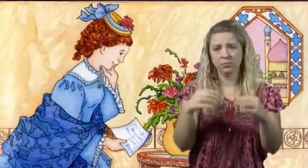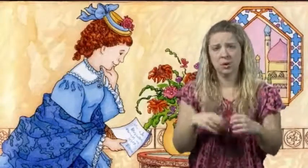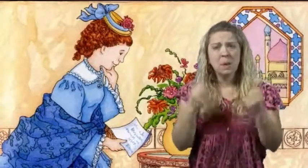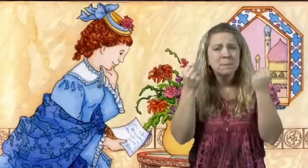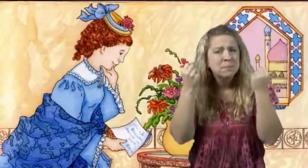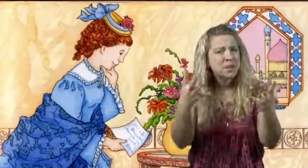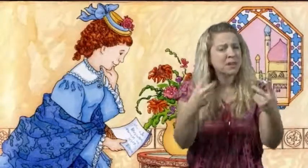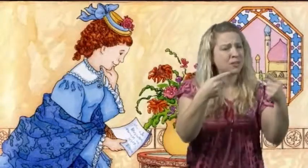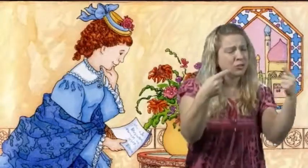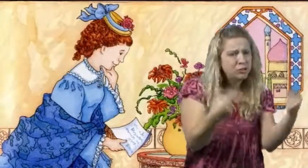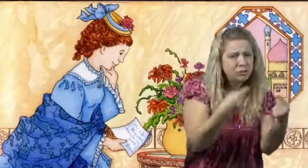Civil War.